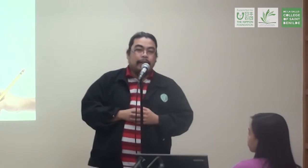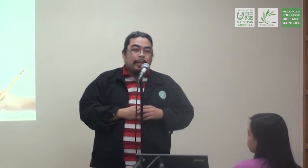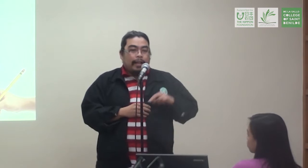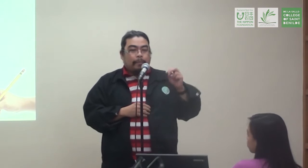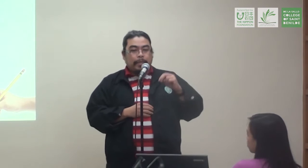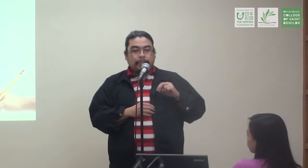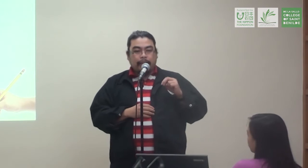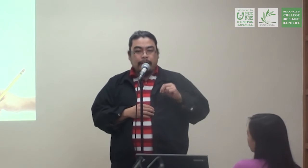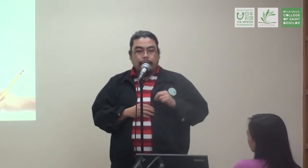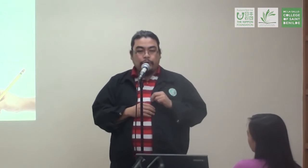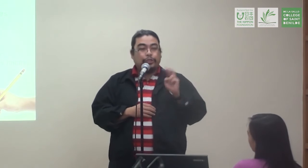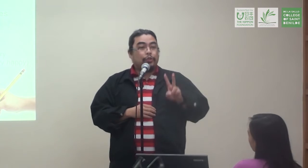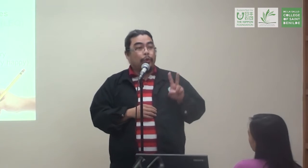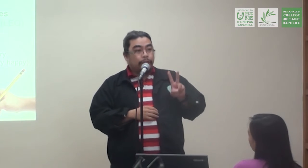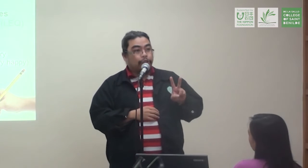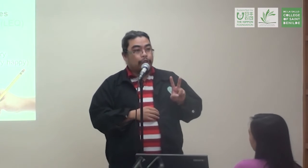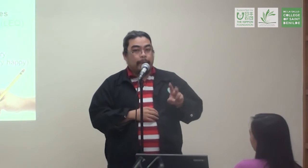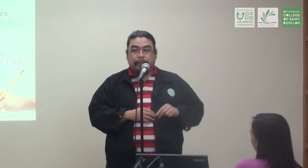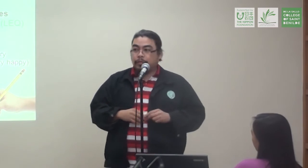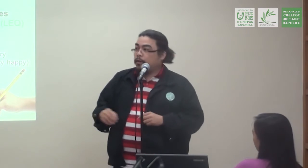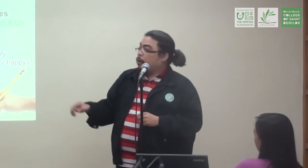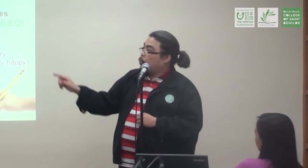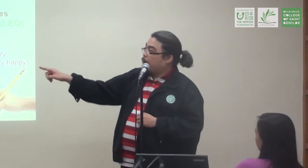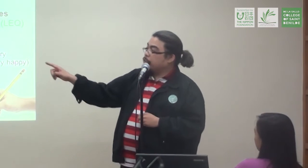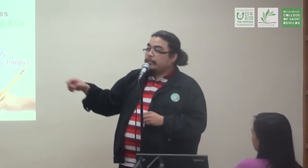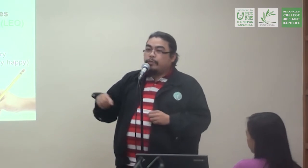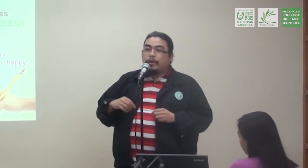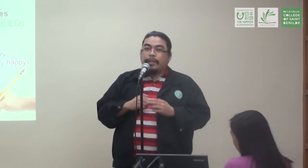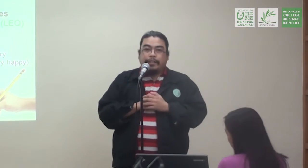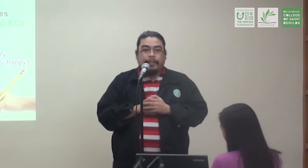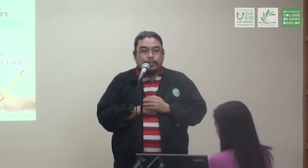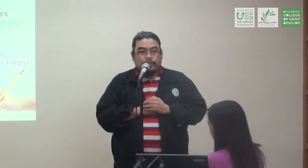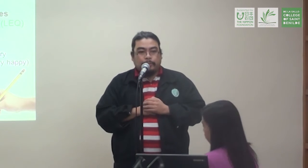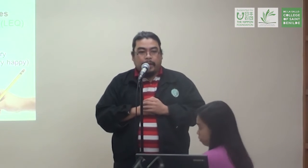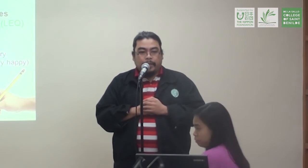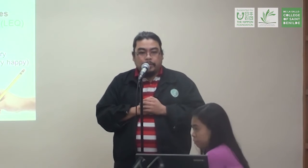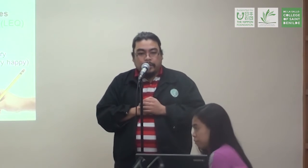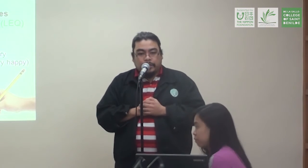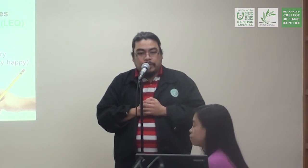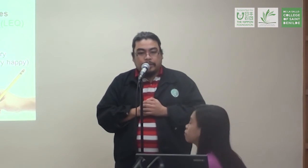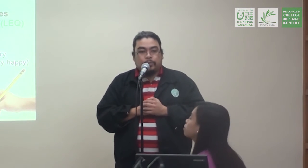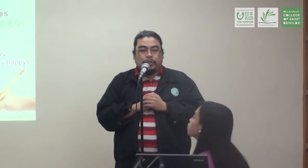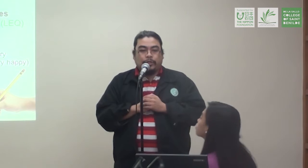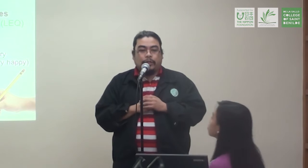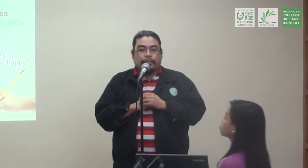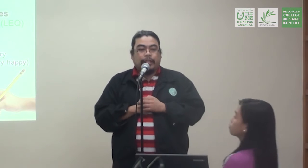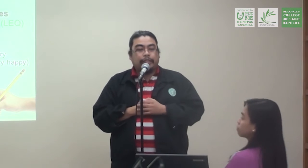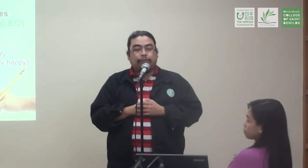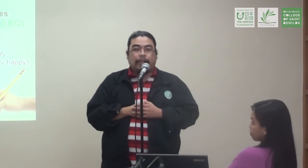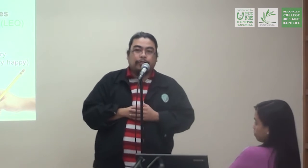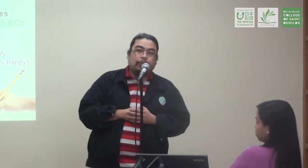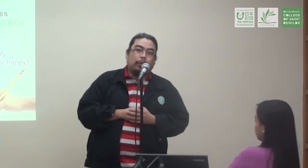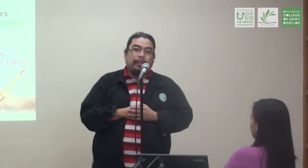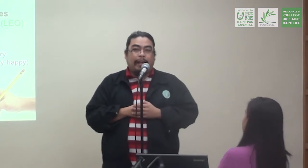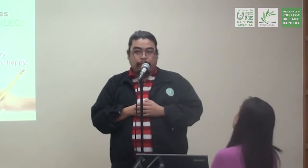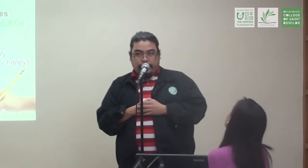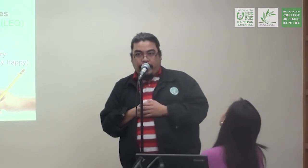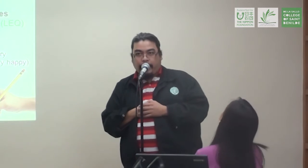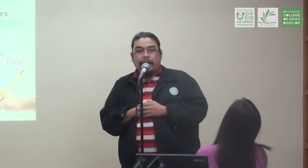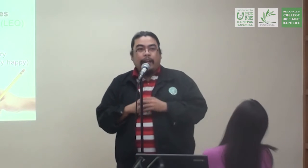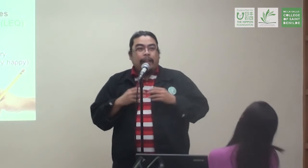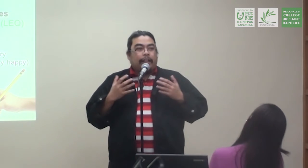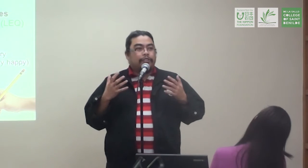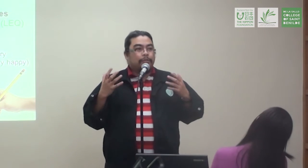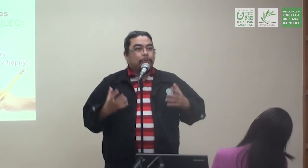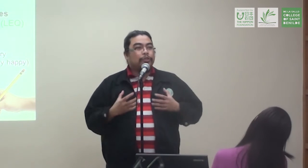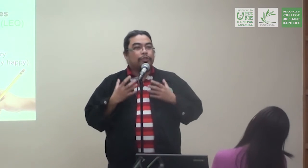Now, I basically use 2 instruments. One is a falling instrument. It's what you call the Satisfactionw with